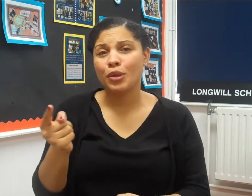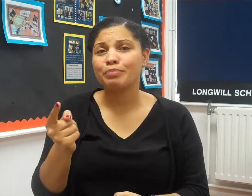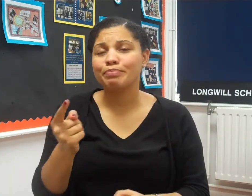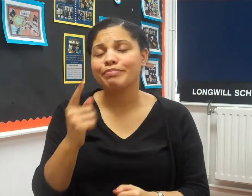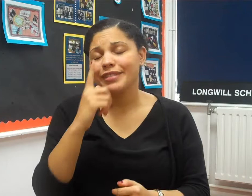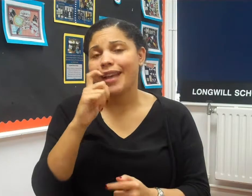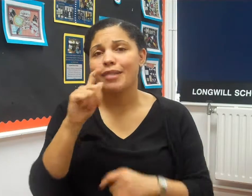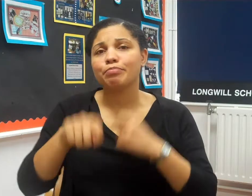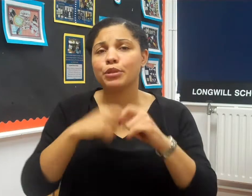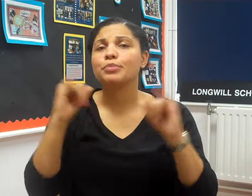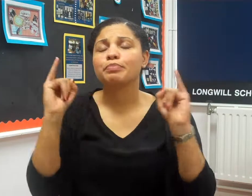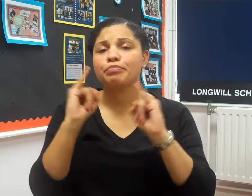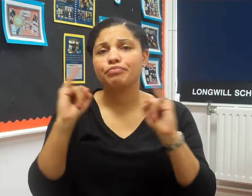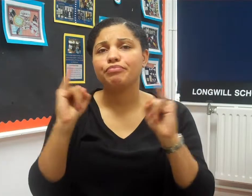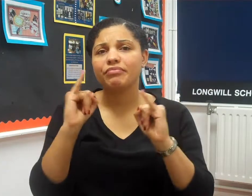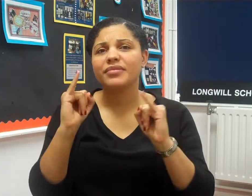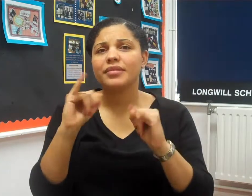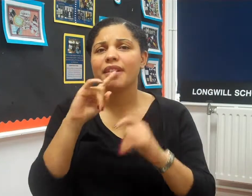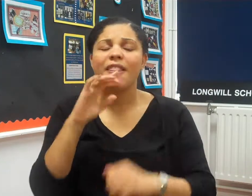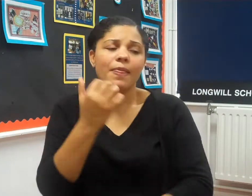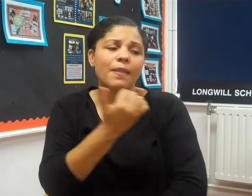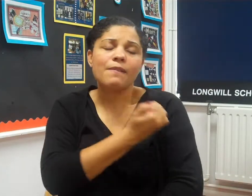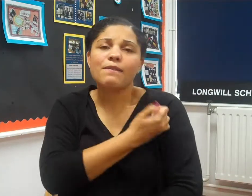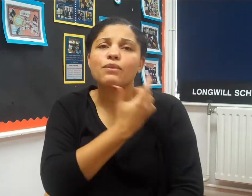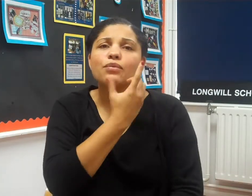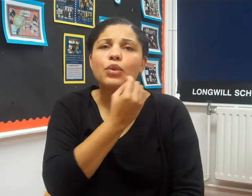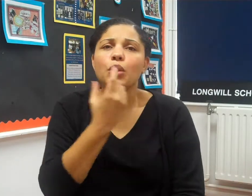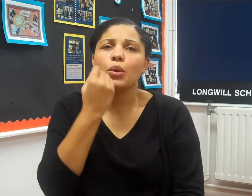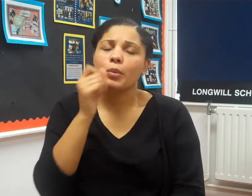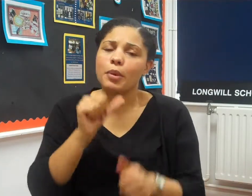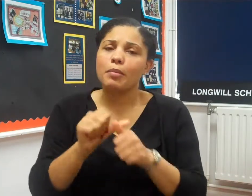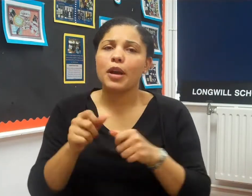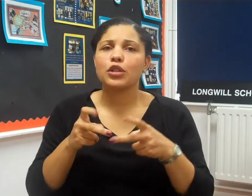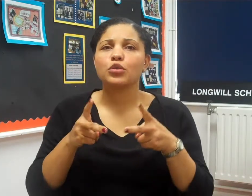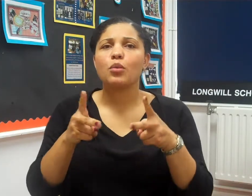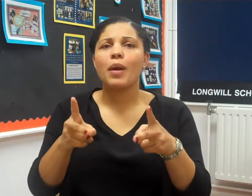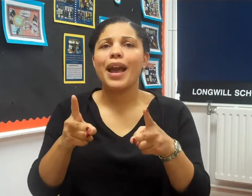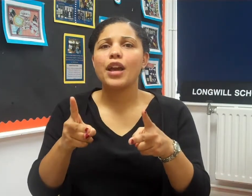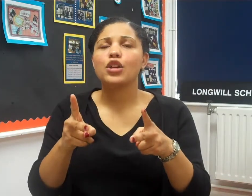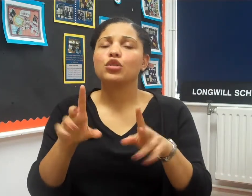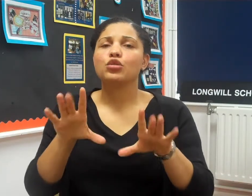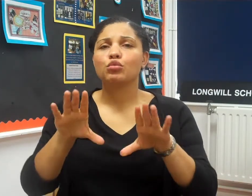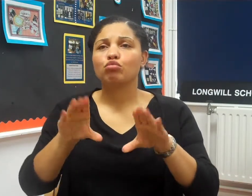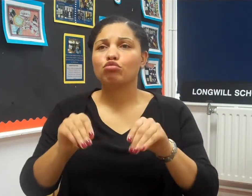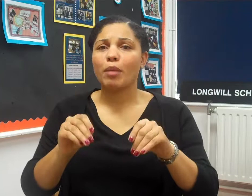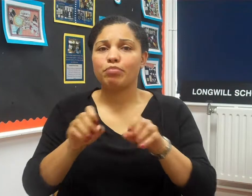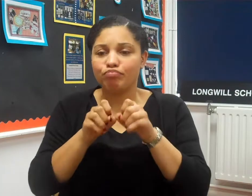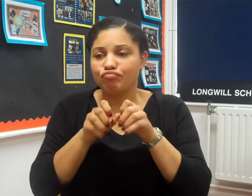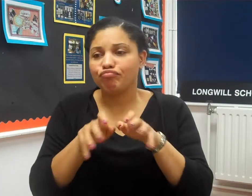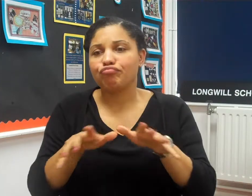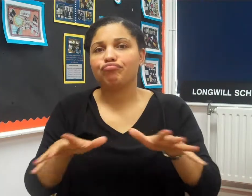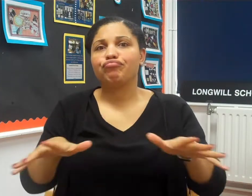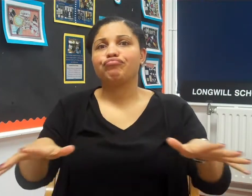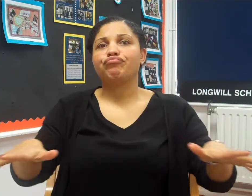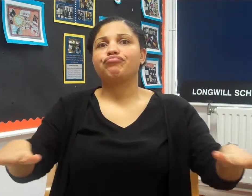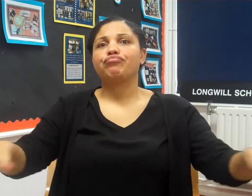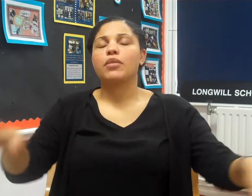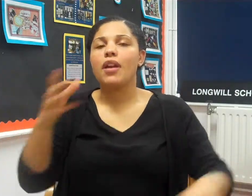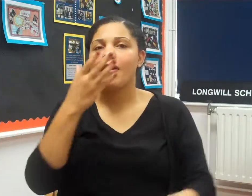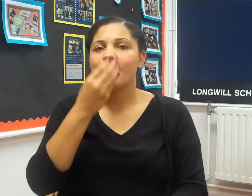our best tool to reduce the severity and spread of the disease, and is a very cost-effective way to keep you and your colleagues